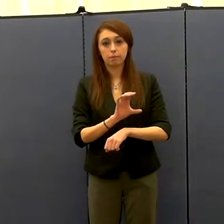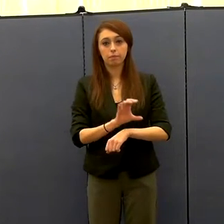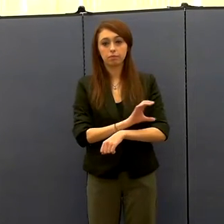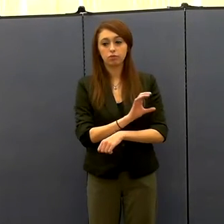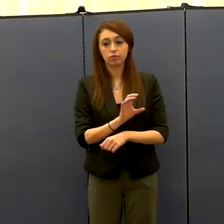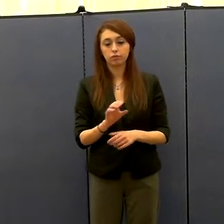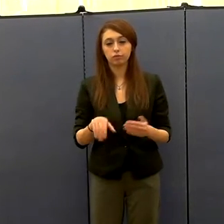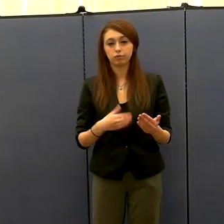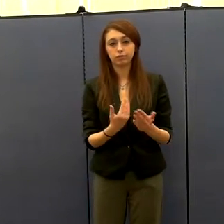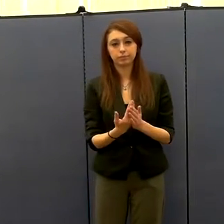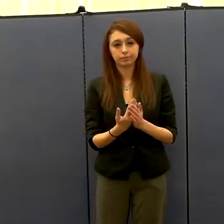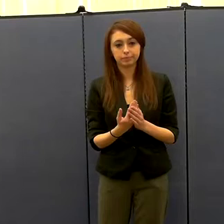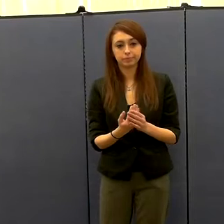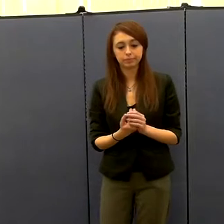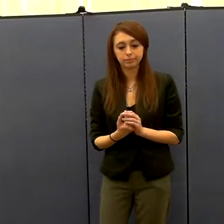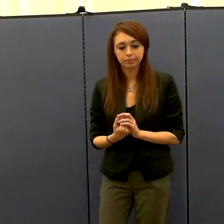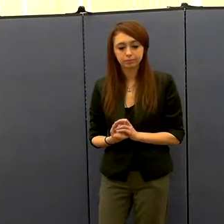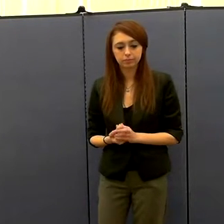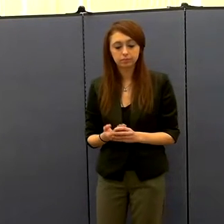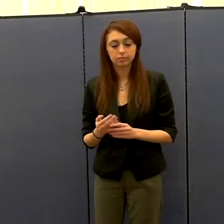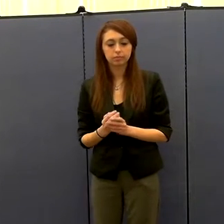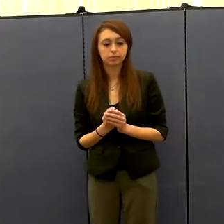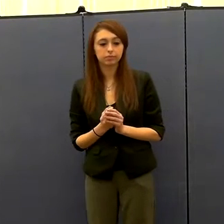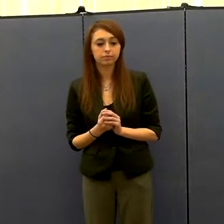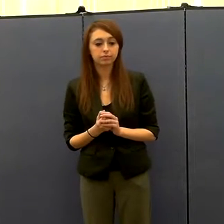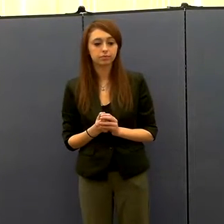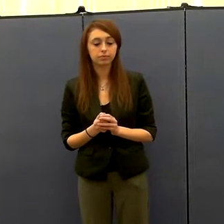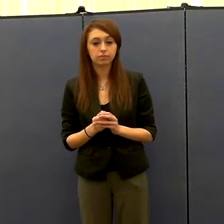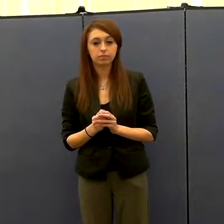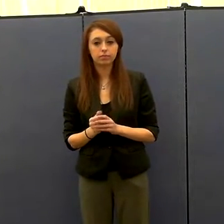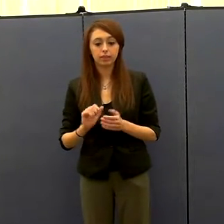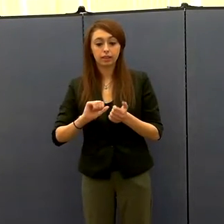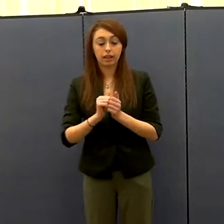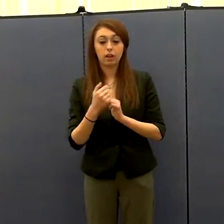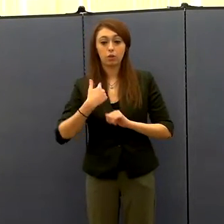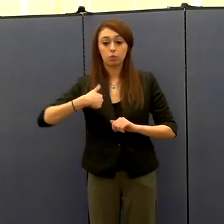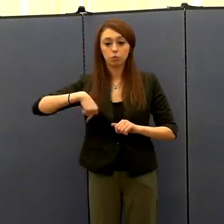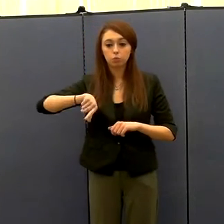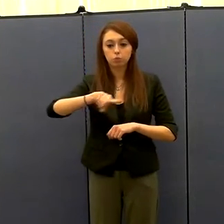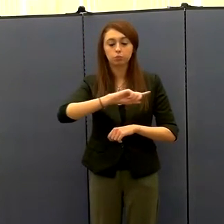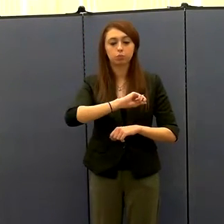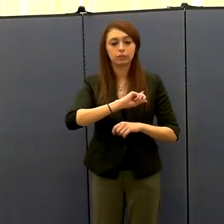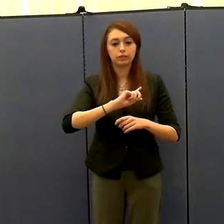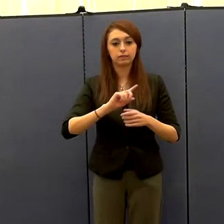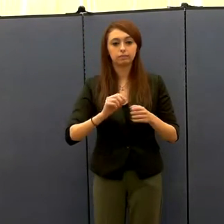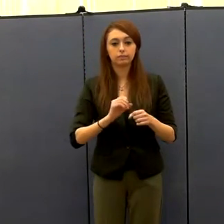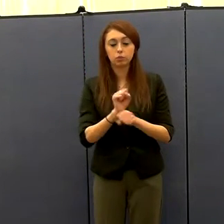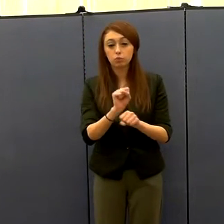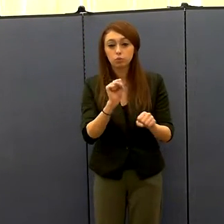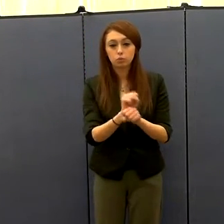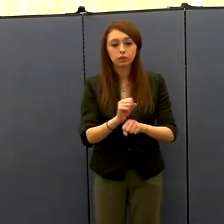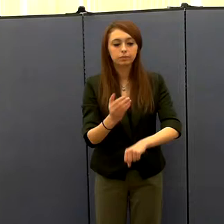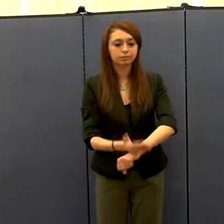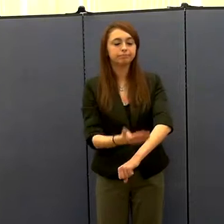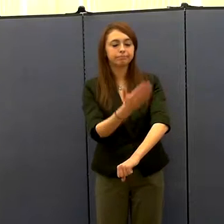work. Now you could save all your stuff on floppy disks. You could make your